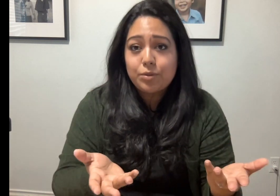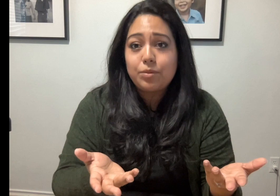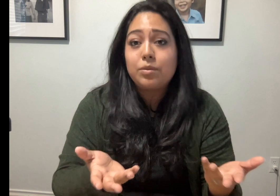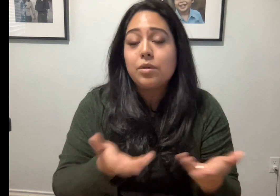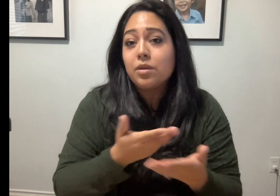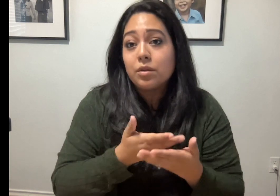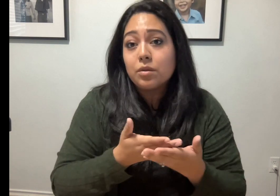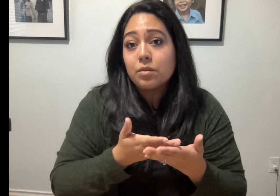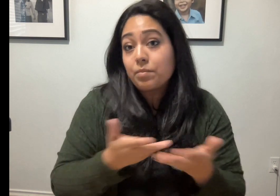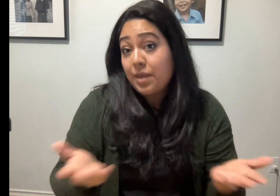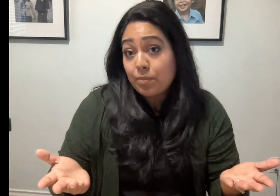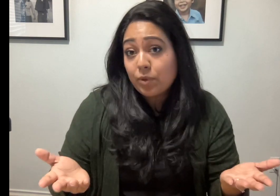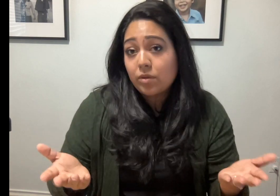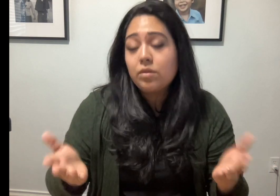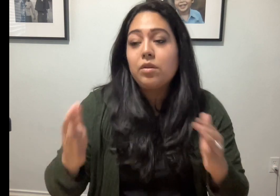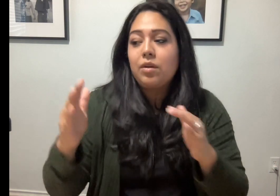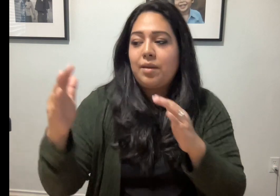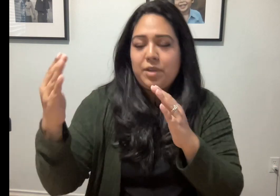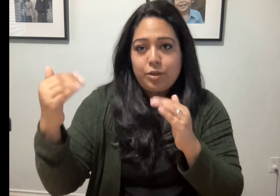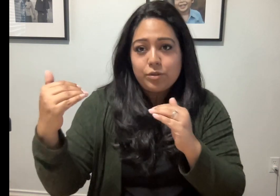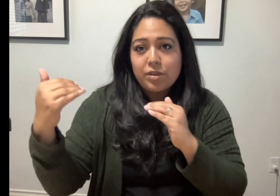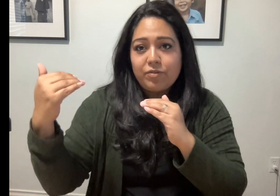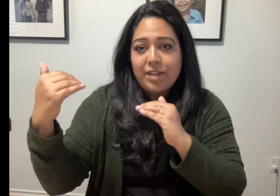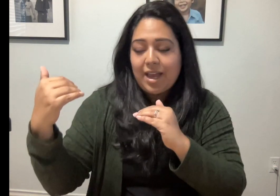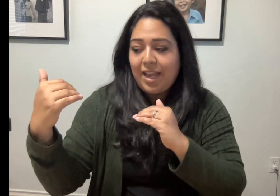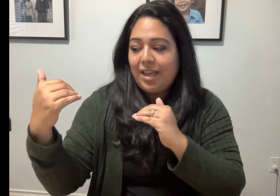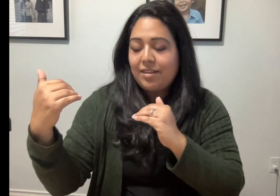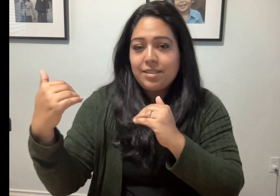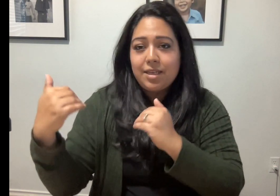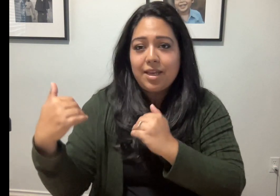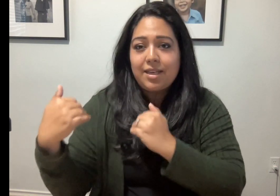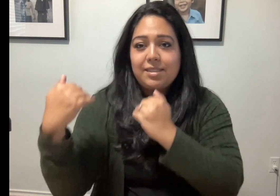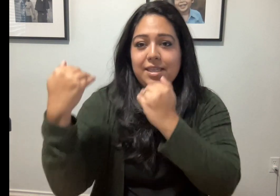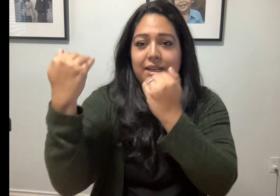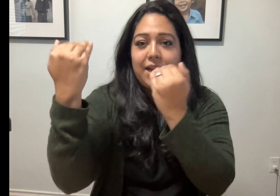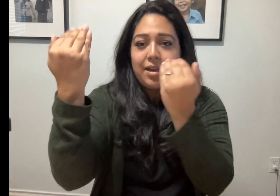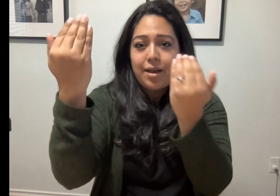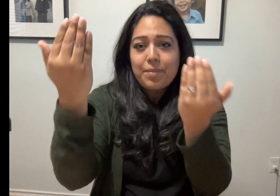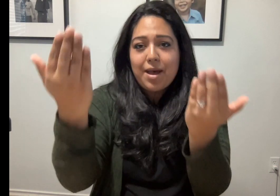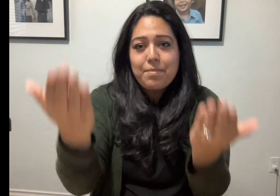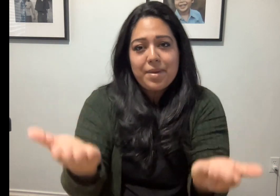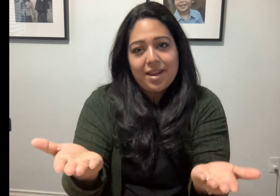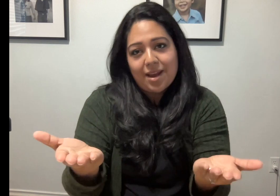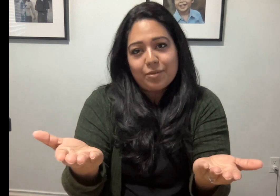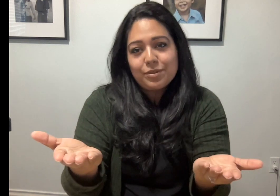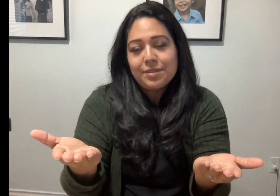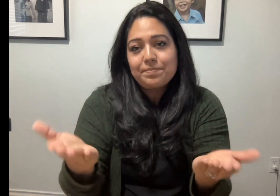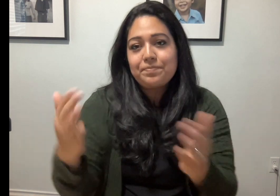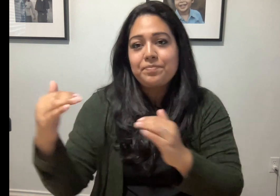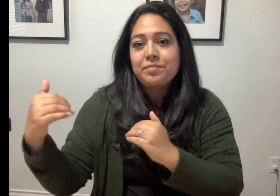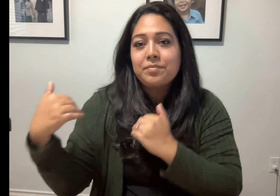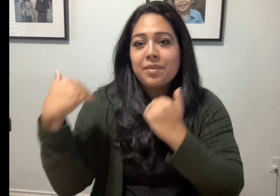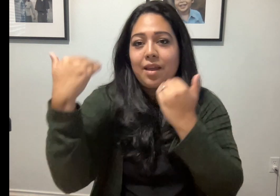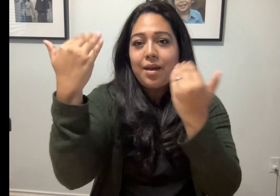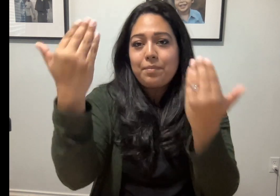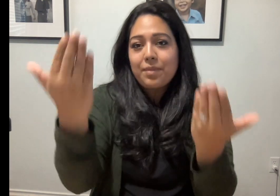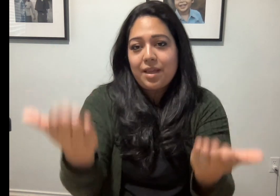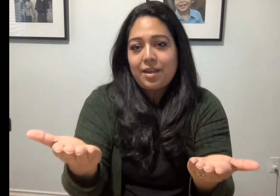to people, I'm going to use a flat hand, and it's going to kind of come up and out, up and